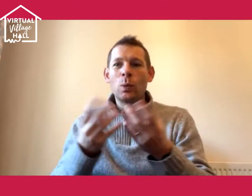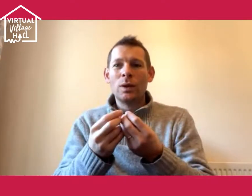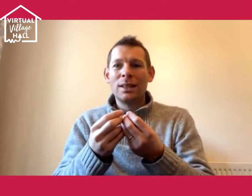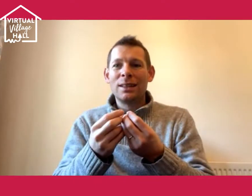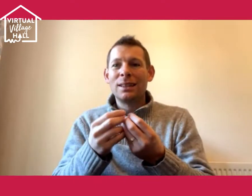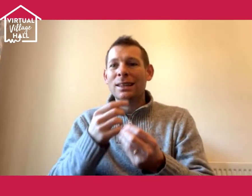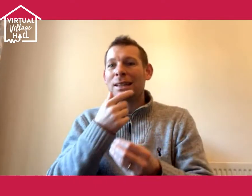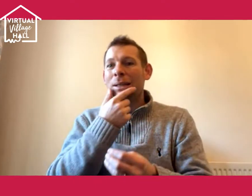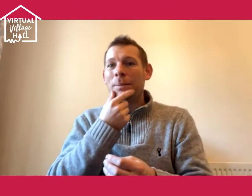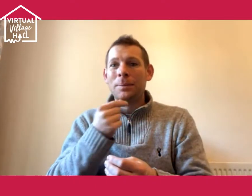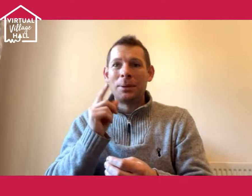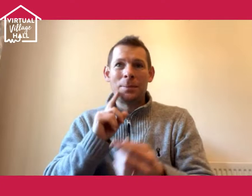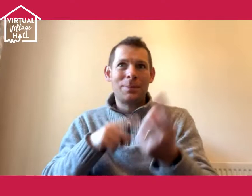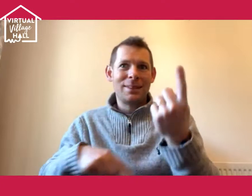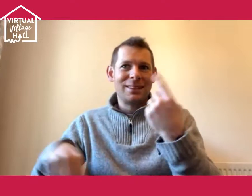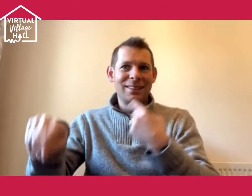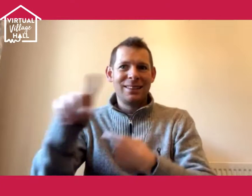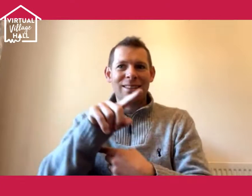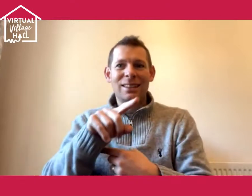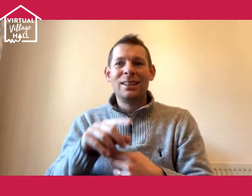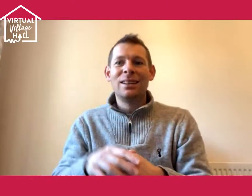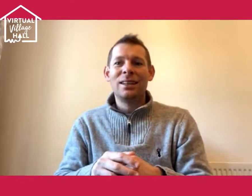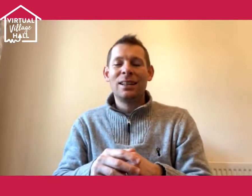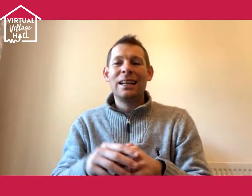She loves playing with people.